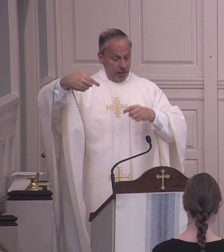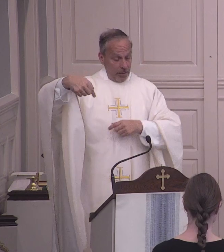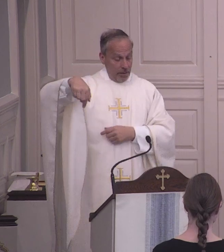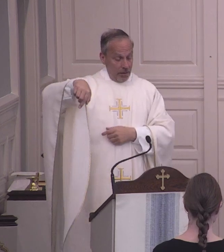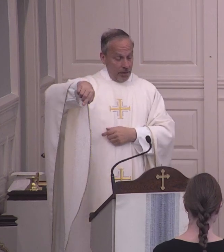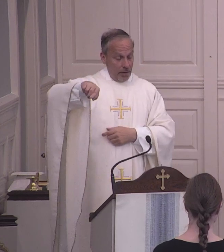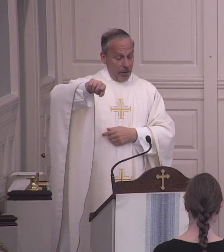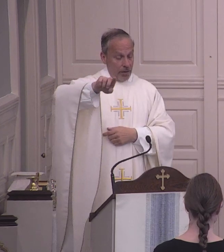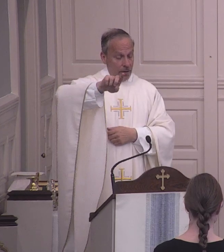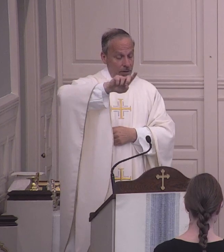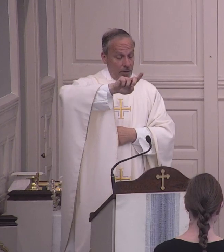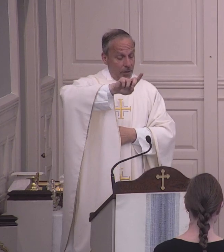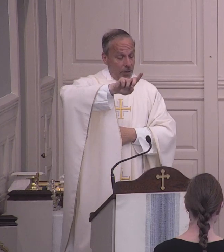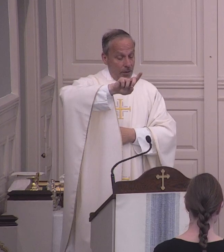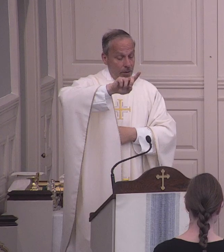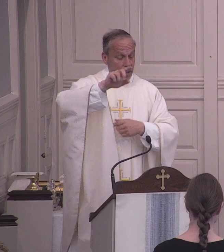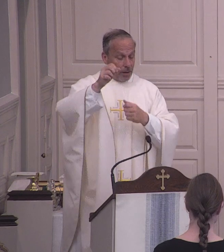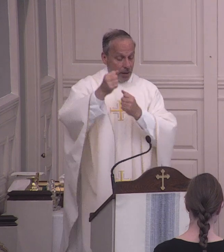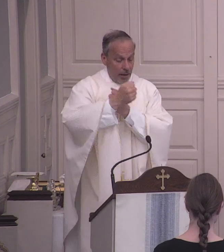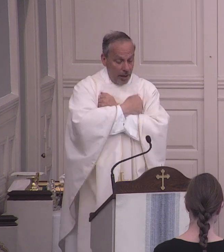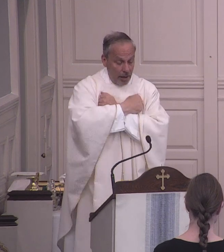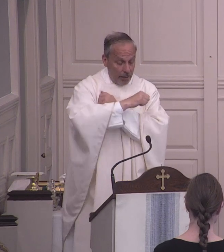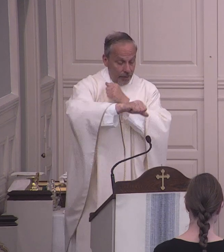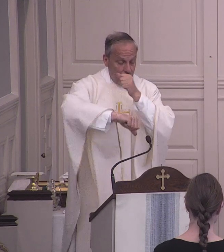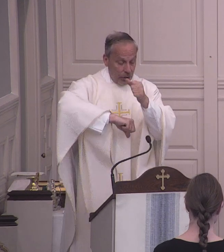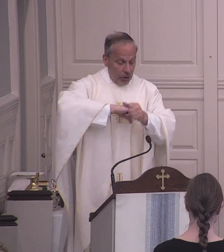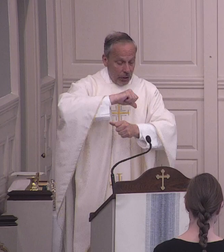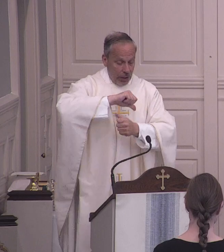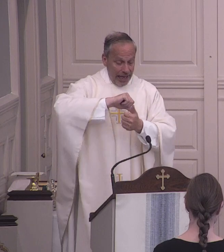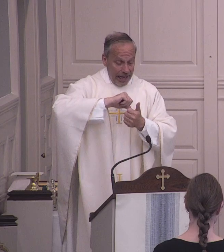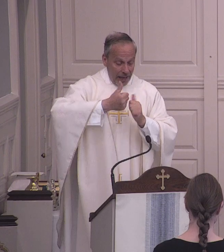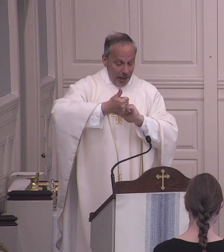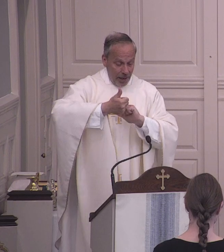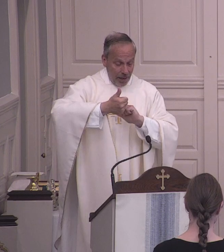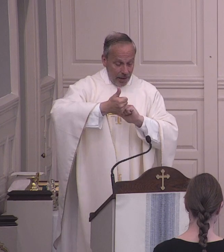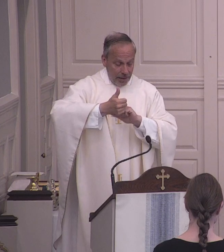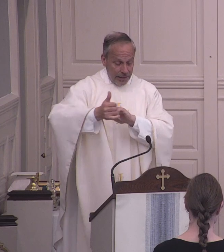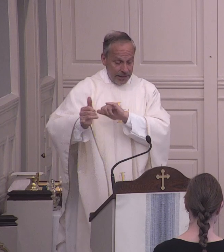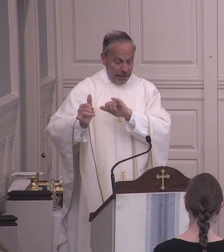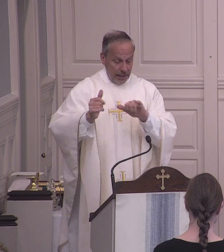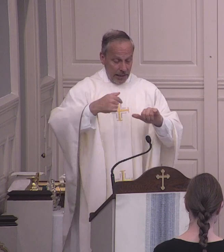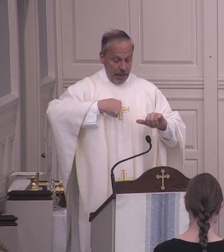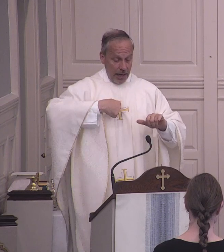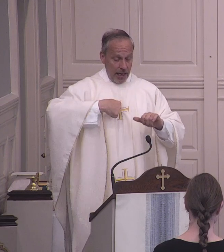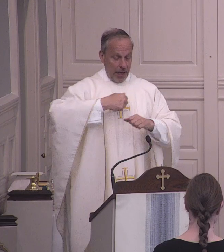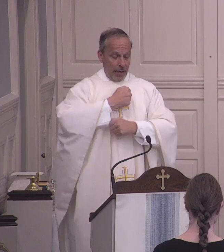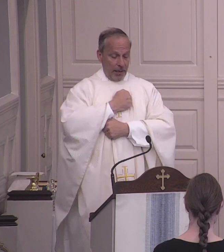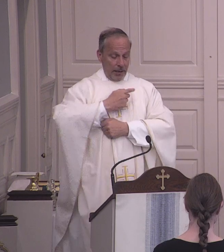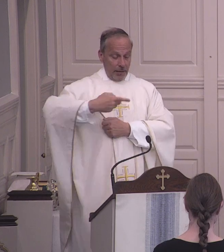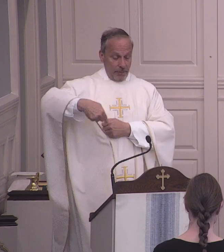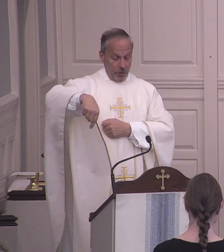I give you a new commandment, love one another as I have loved you.